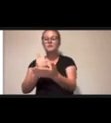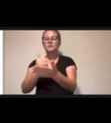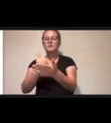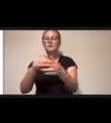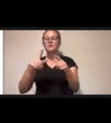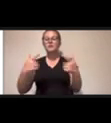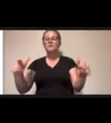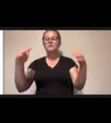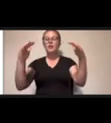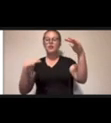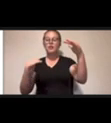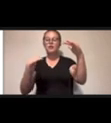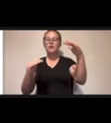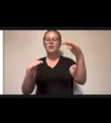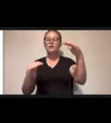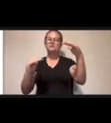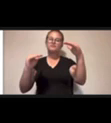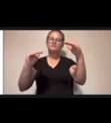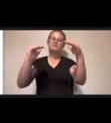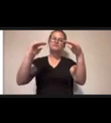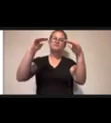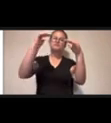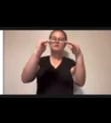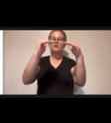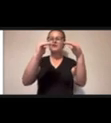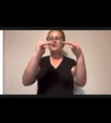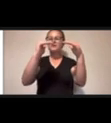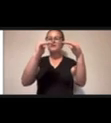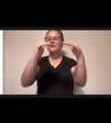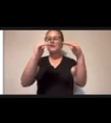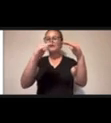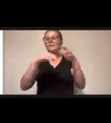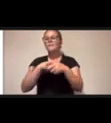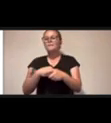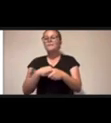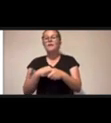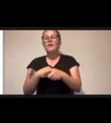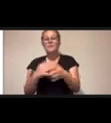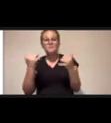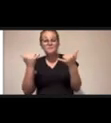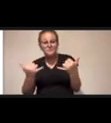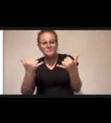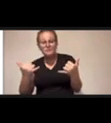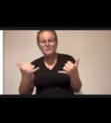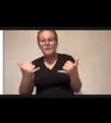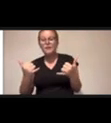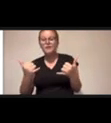CDIs can help bridge the language levels.